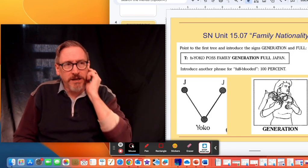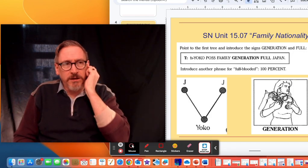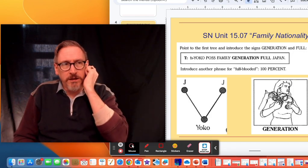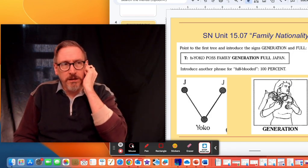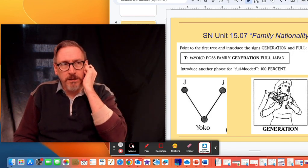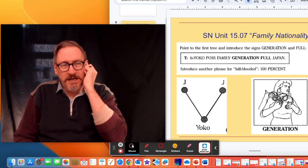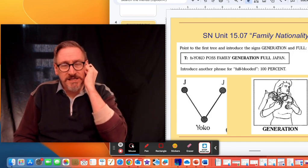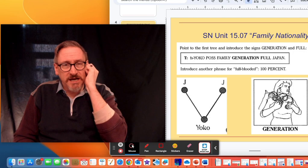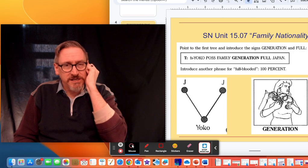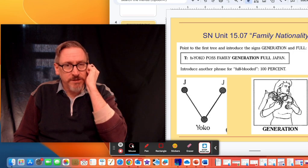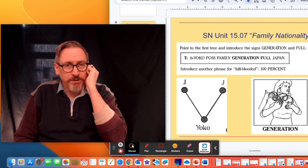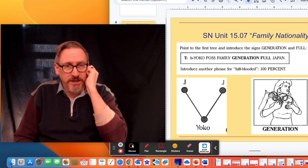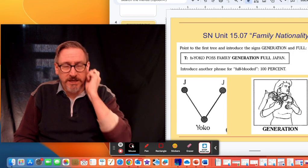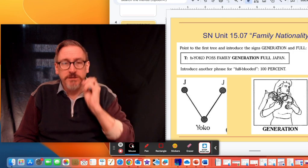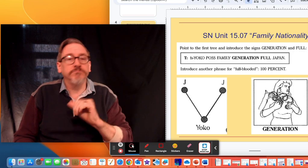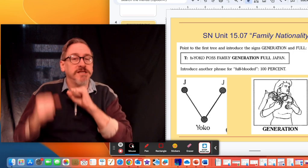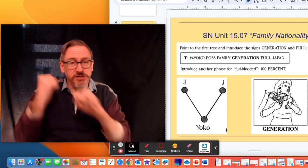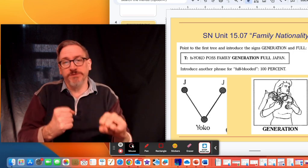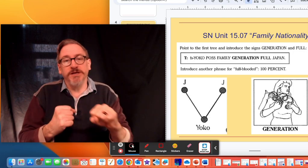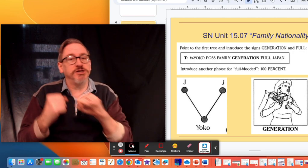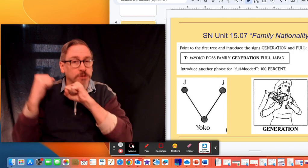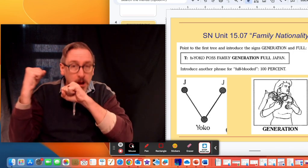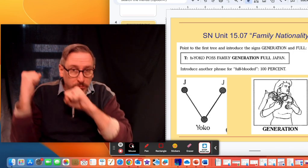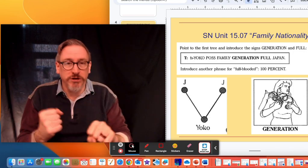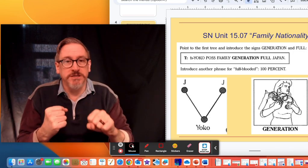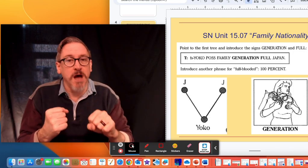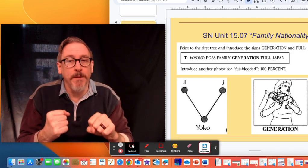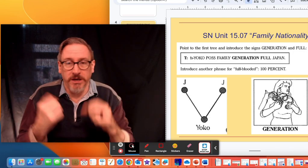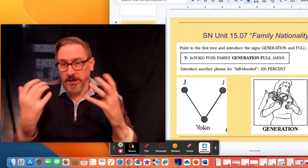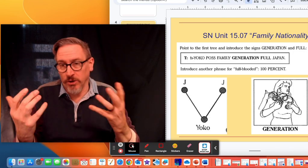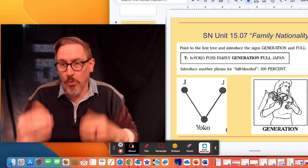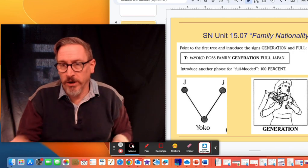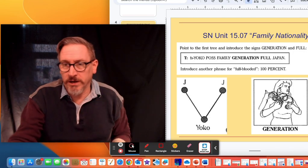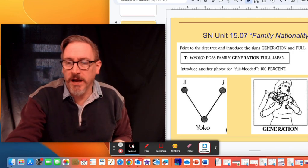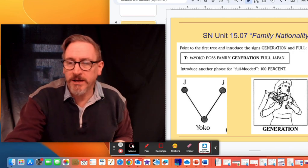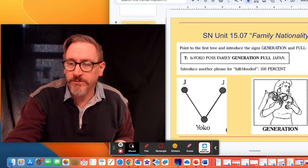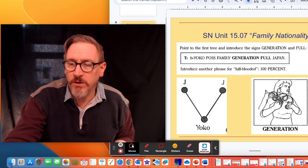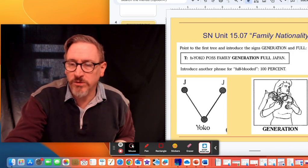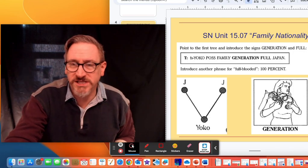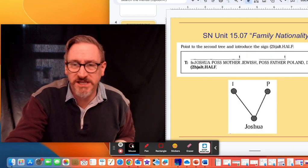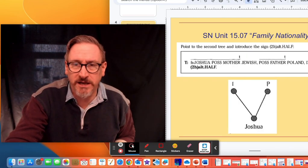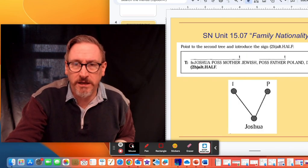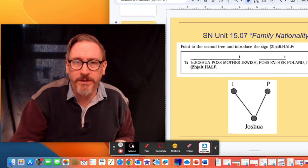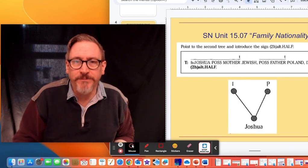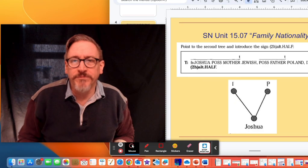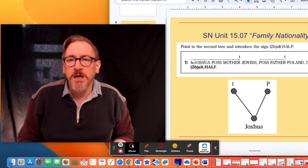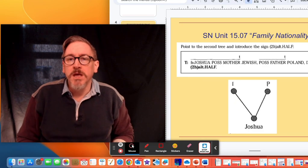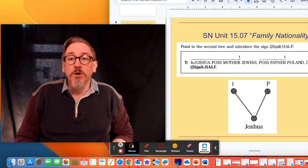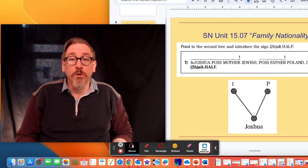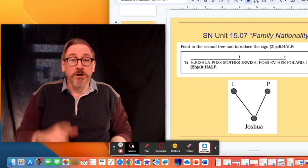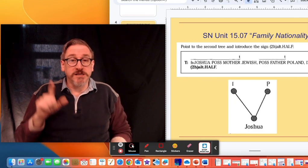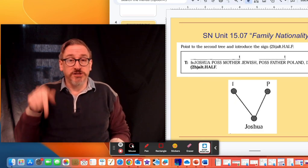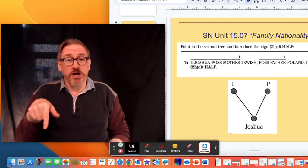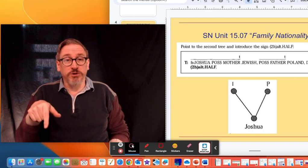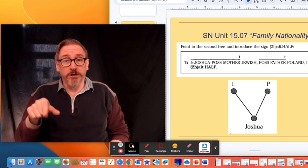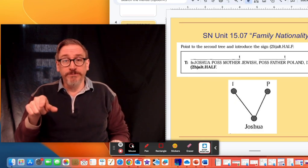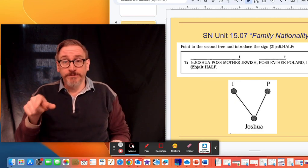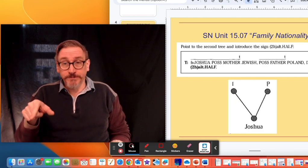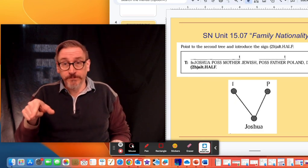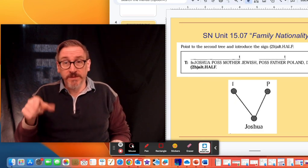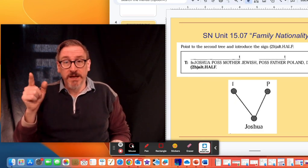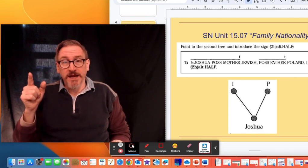but it's not as complete. This just means you're predominantly one kind, and we'll see that in a little bit. Whereas